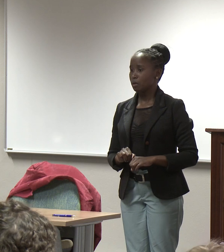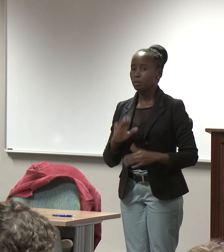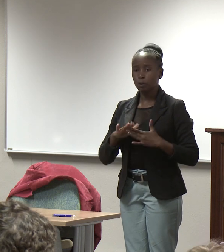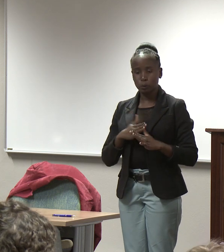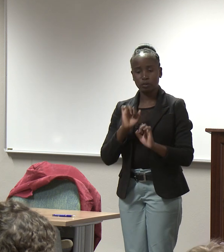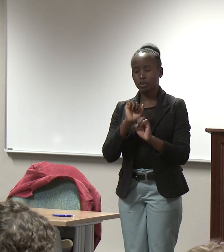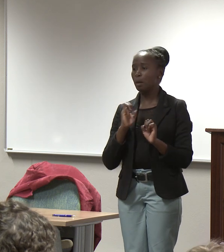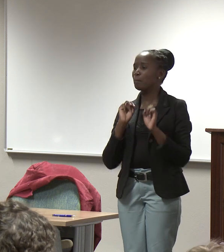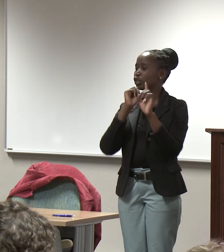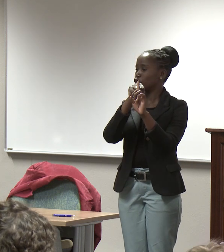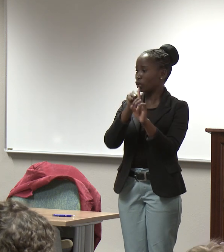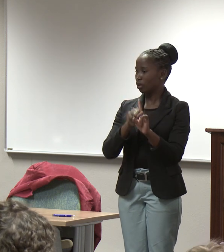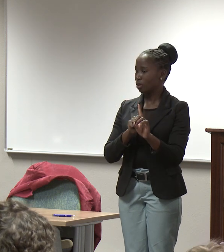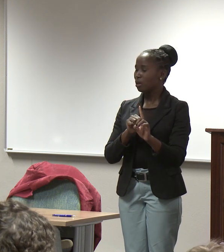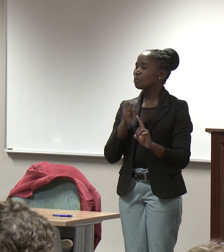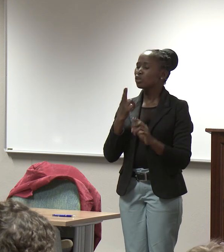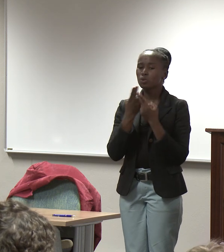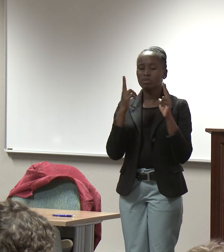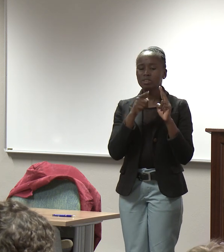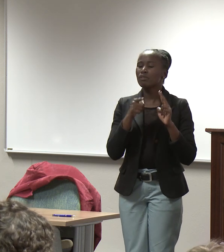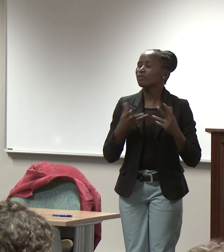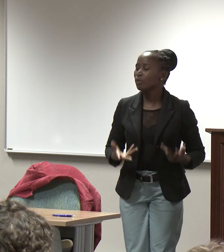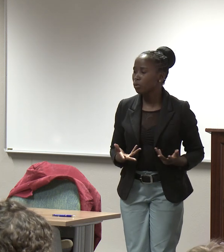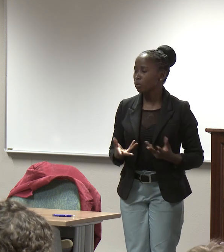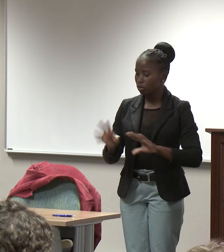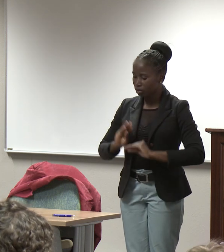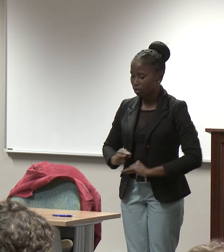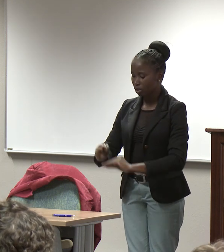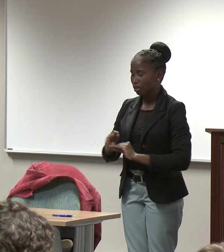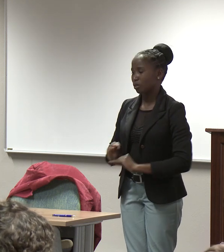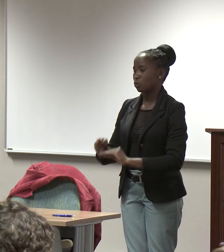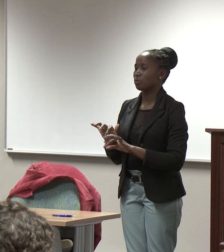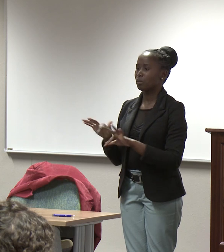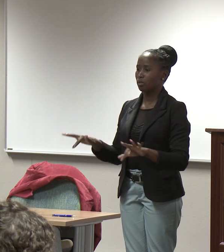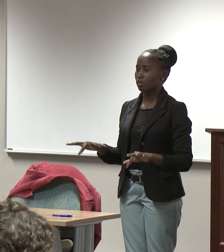what do they do? They educate people. But what is education?